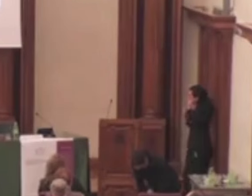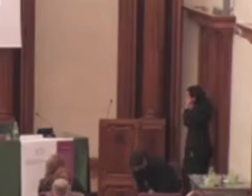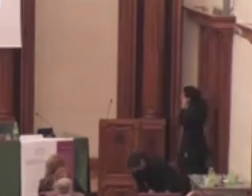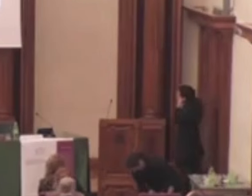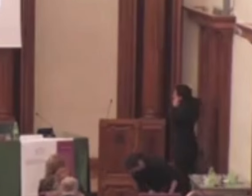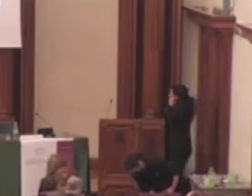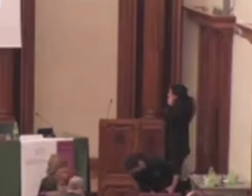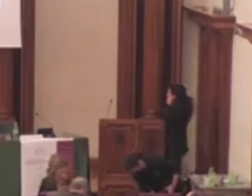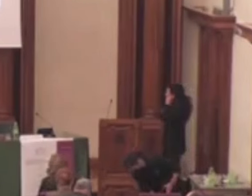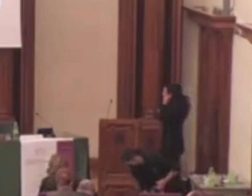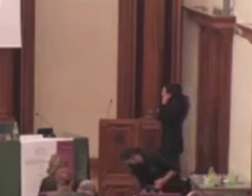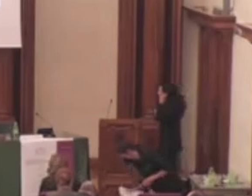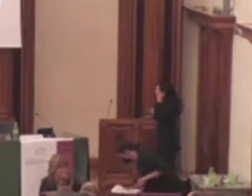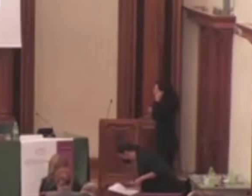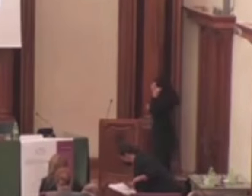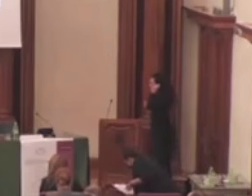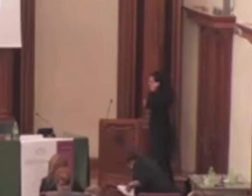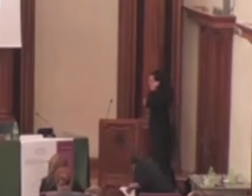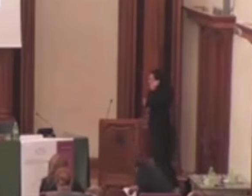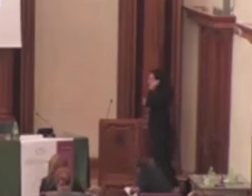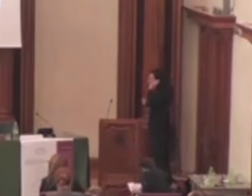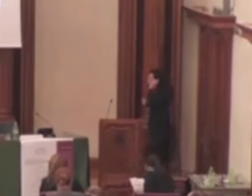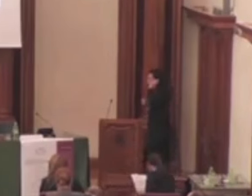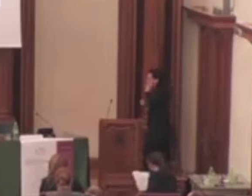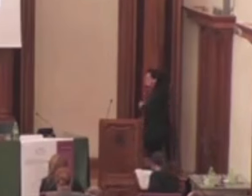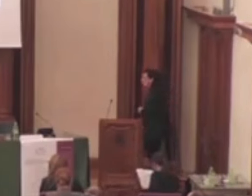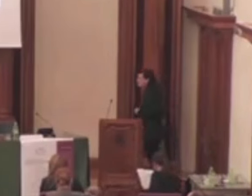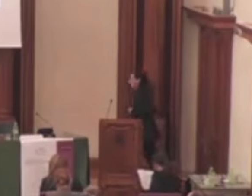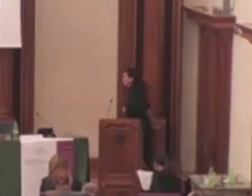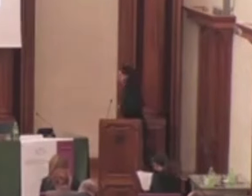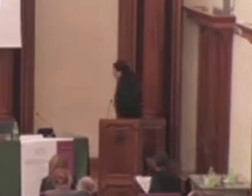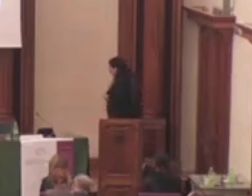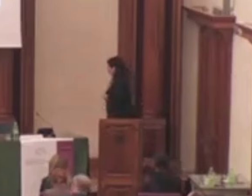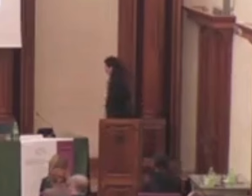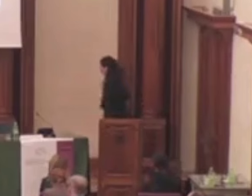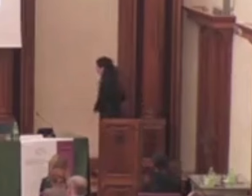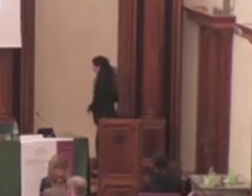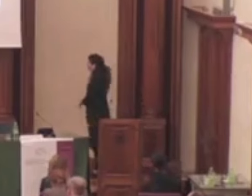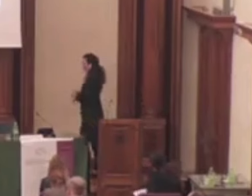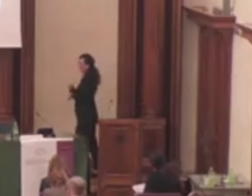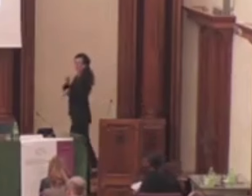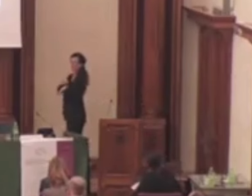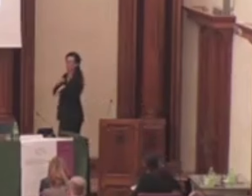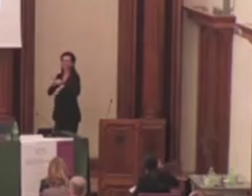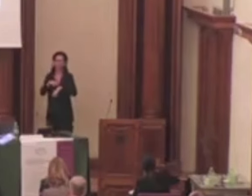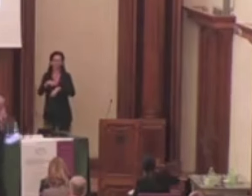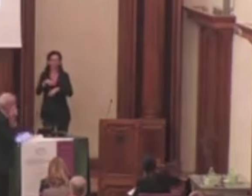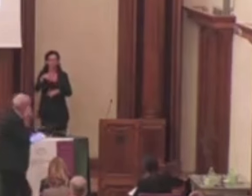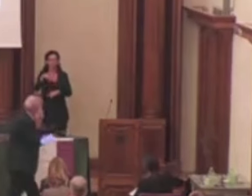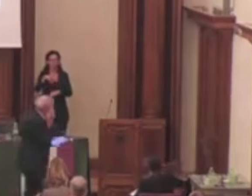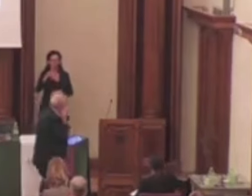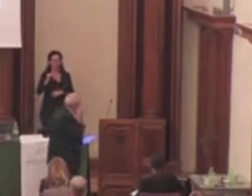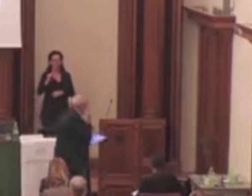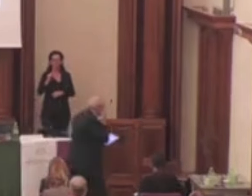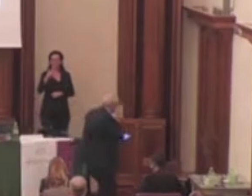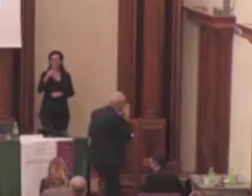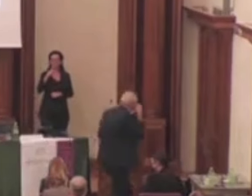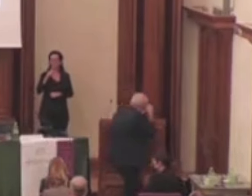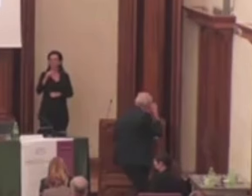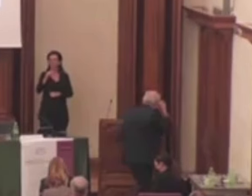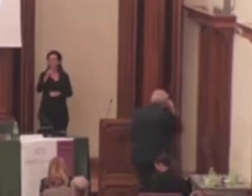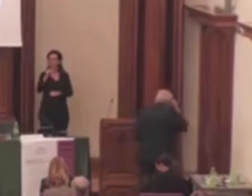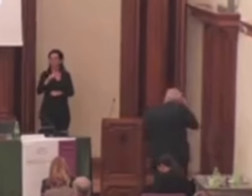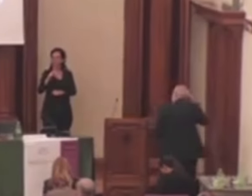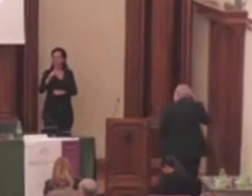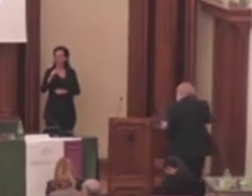Yes, Dr. Matozza asked me to introduce him, and I do it very gladly